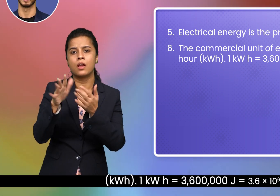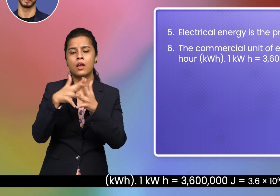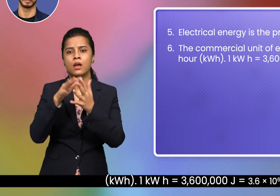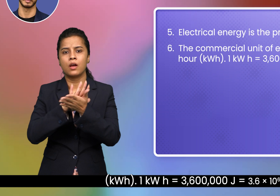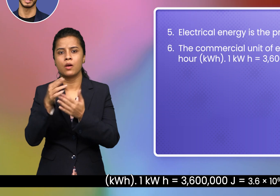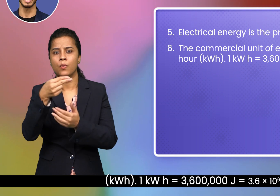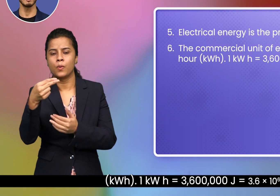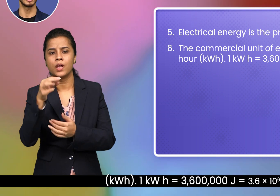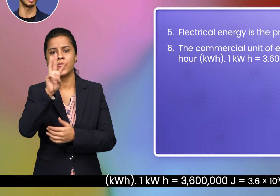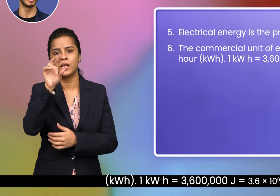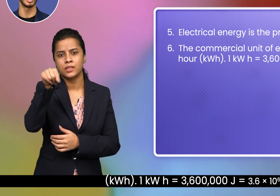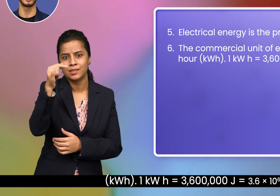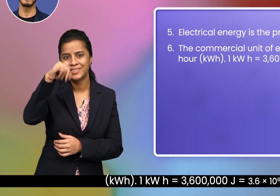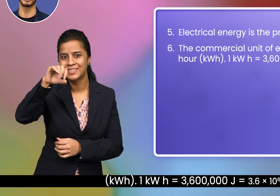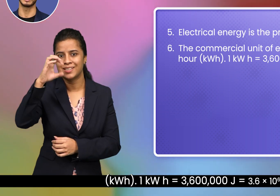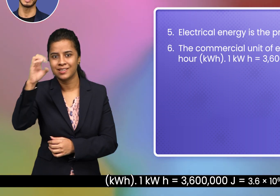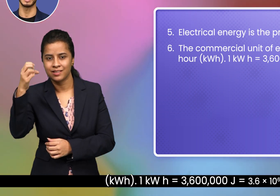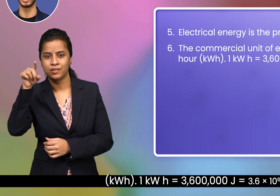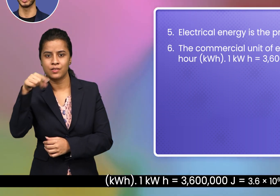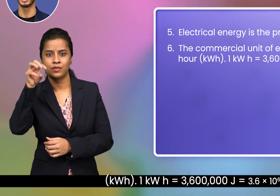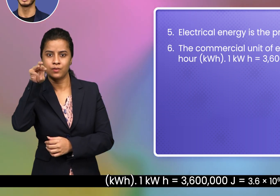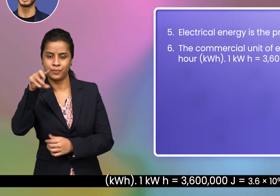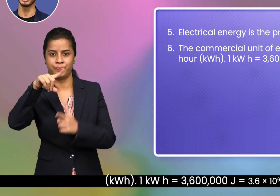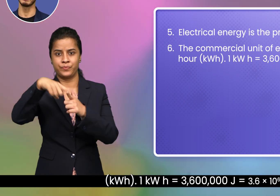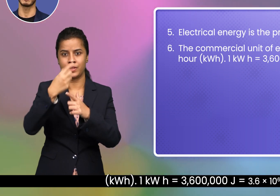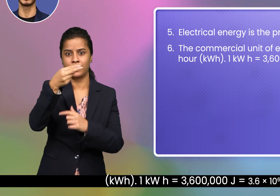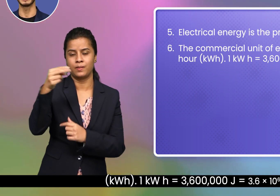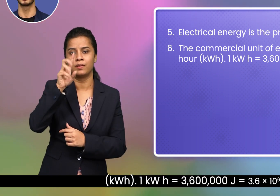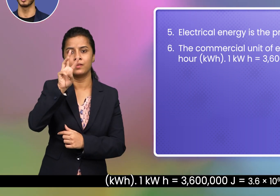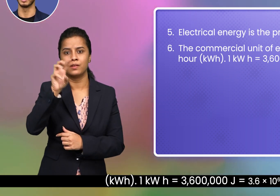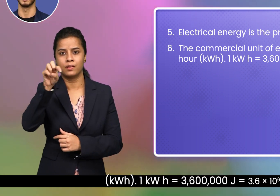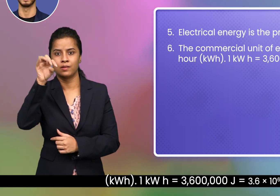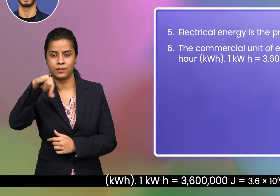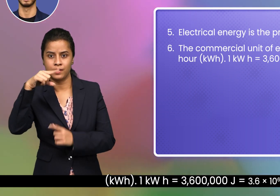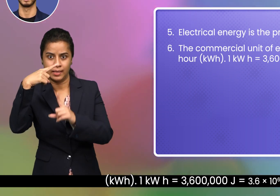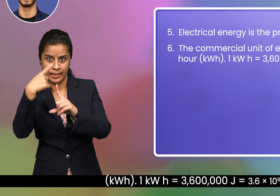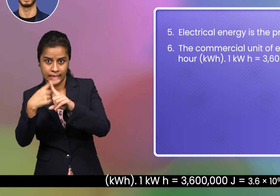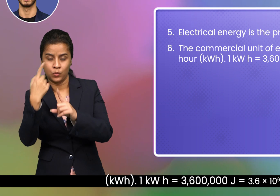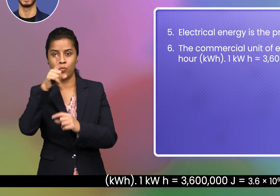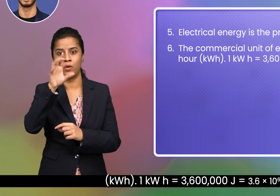joule equals to 3.6 into 10 to the power of 6 joule.